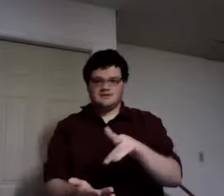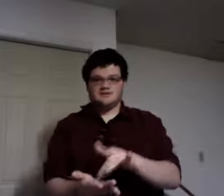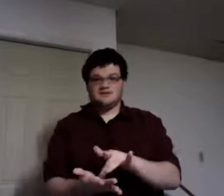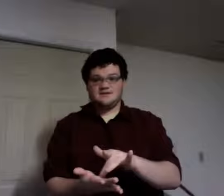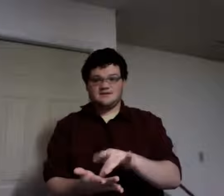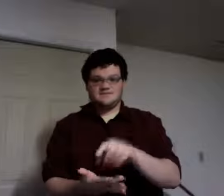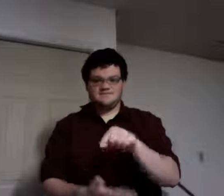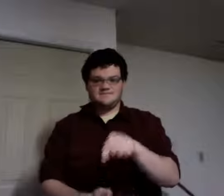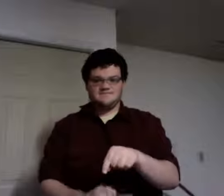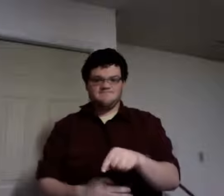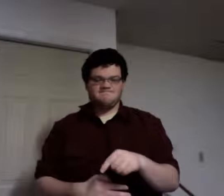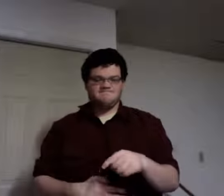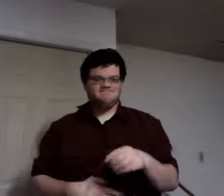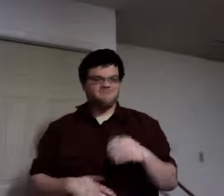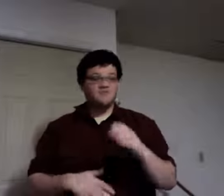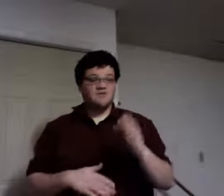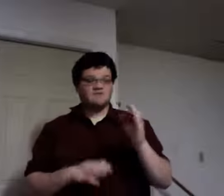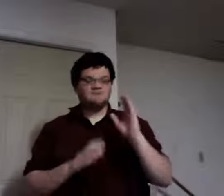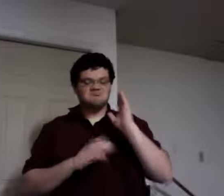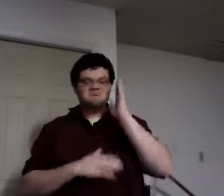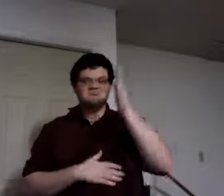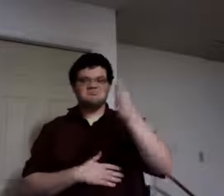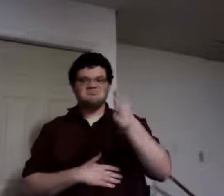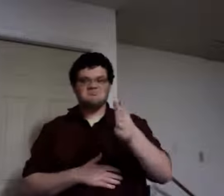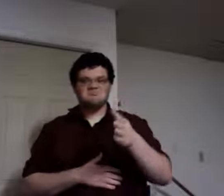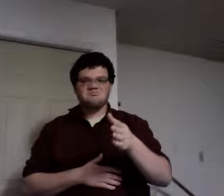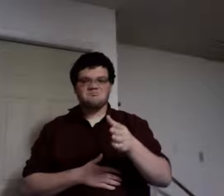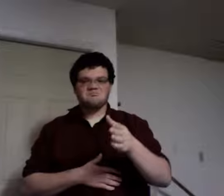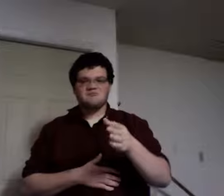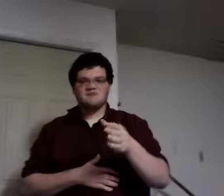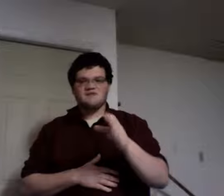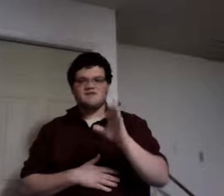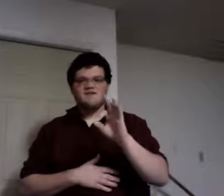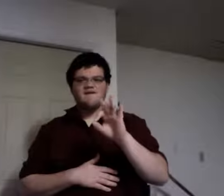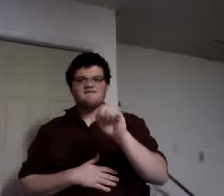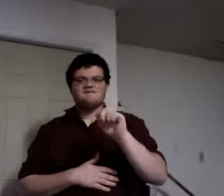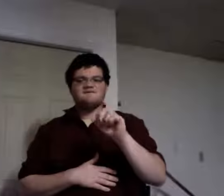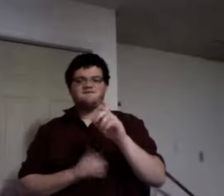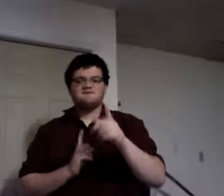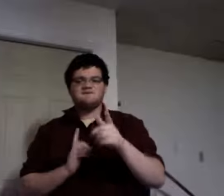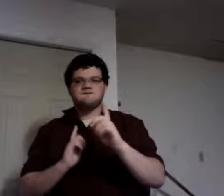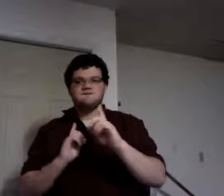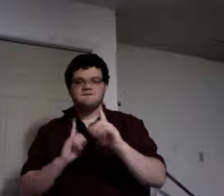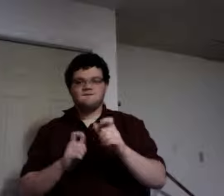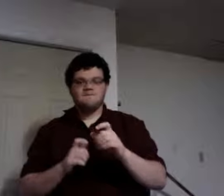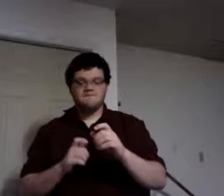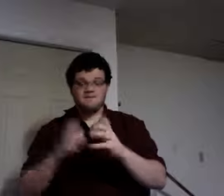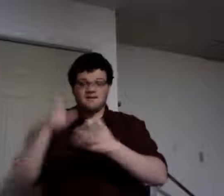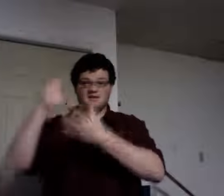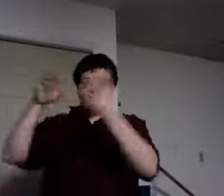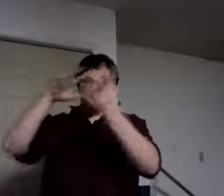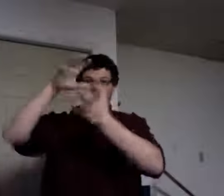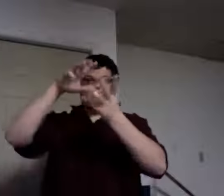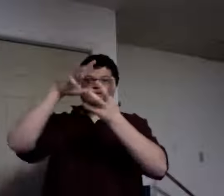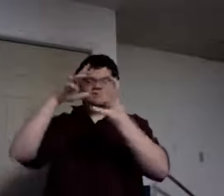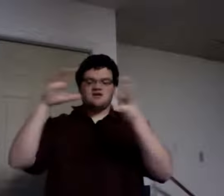we fast forward, this cloud's going to get denser and denser. It's going to get denser and denser, and the